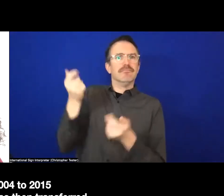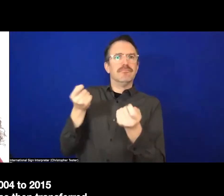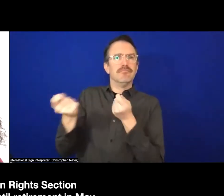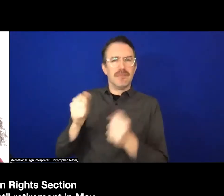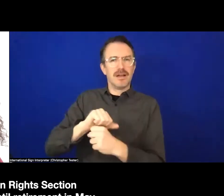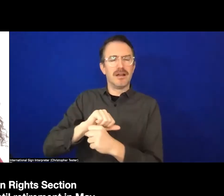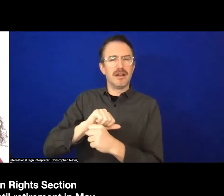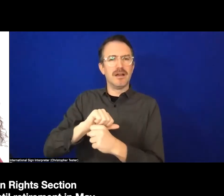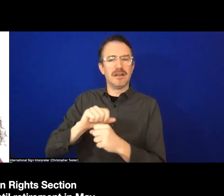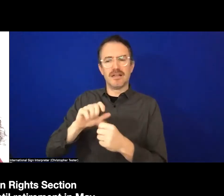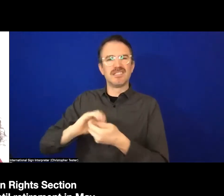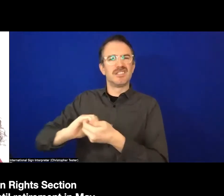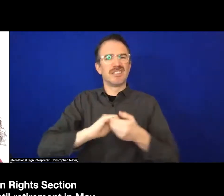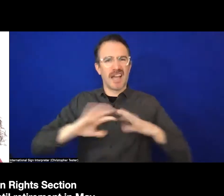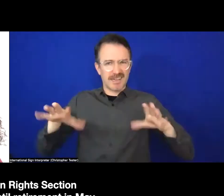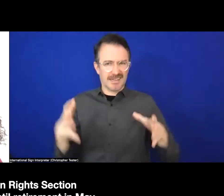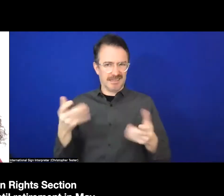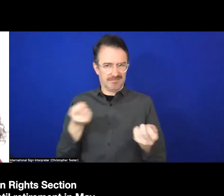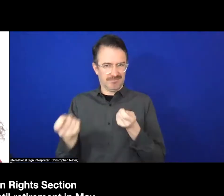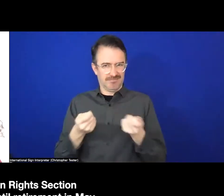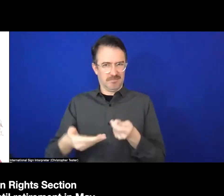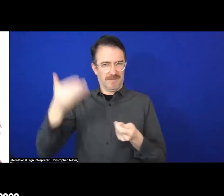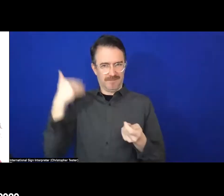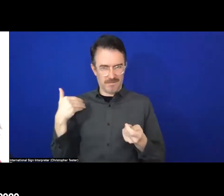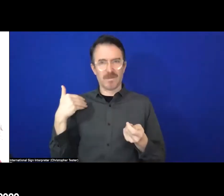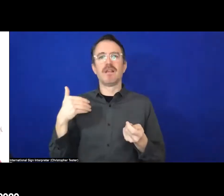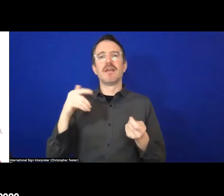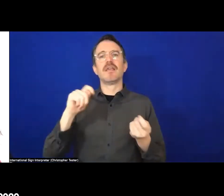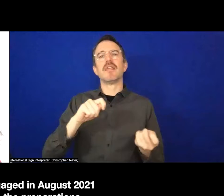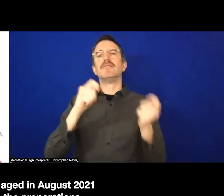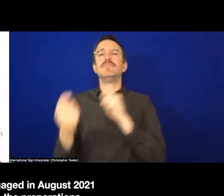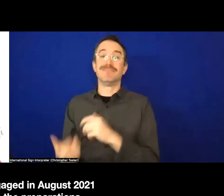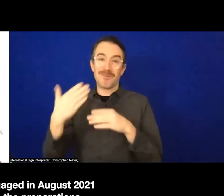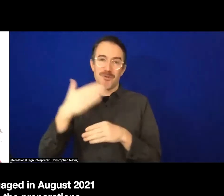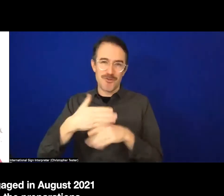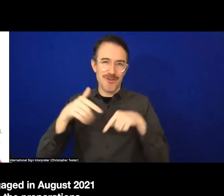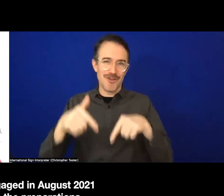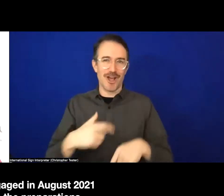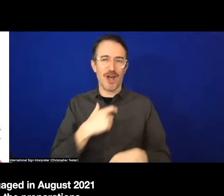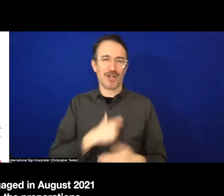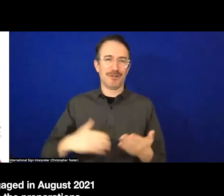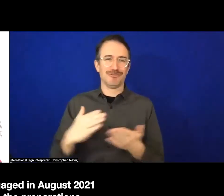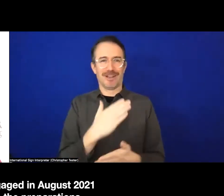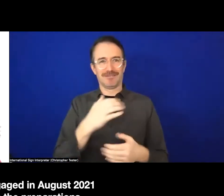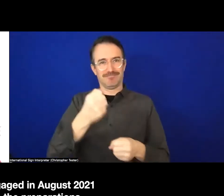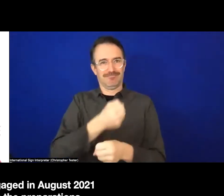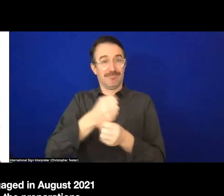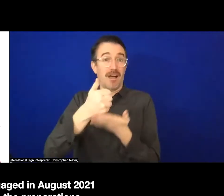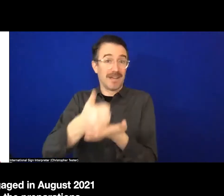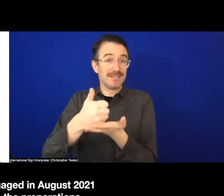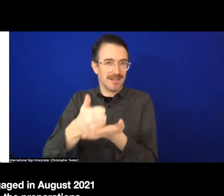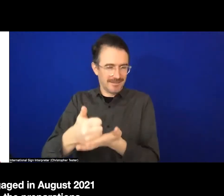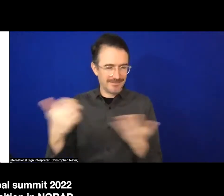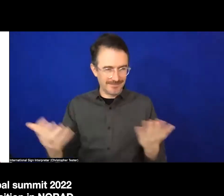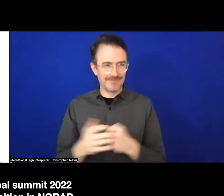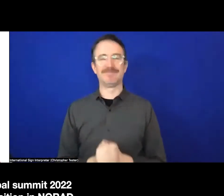He was then transferred to the human rights section where he worked until retirement in May 2020. He was re-engaged in August